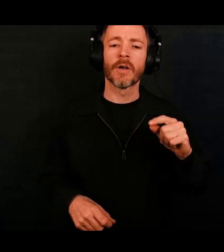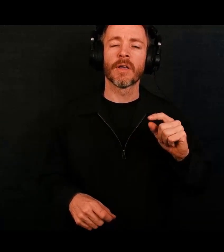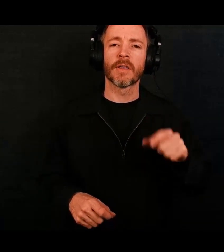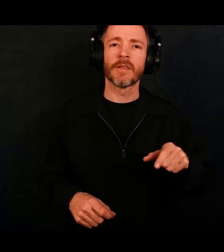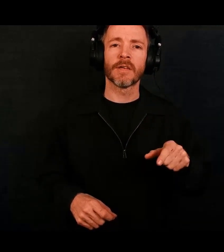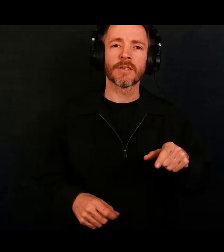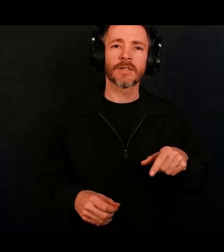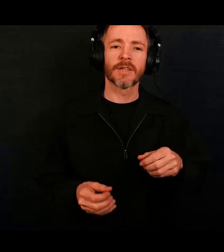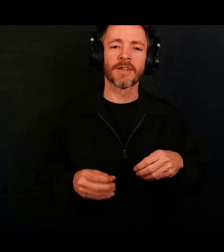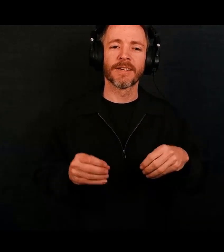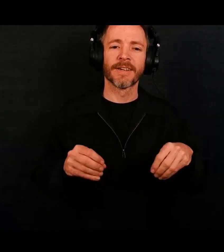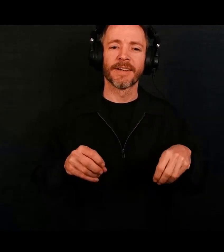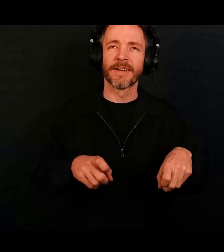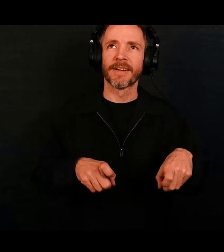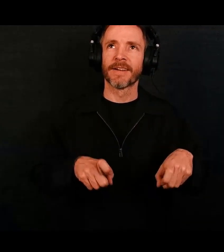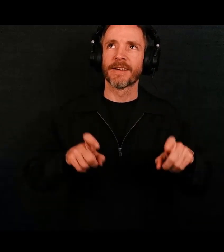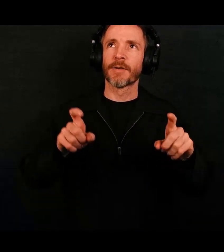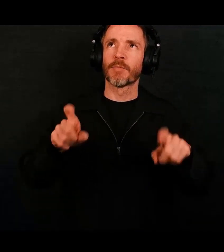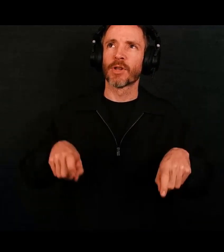Oh, this